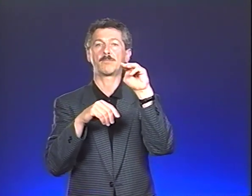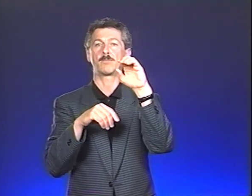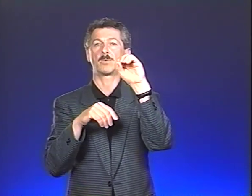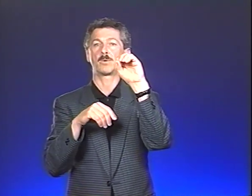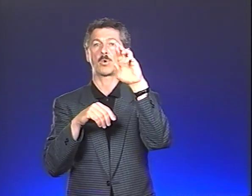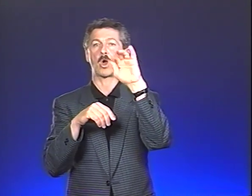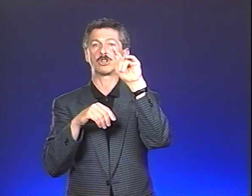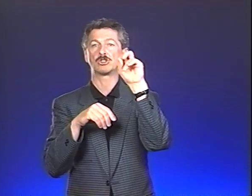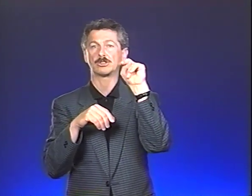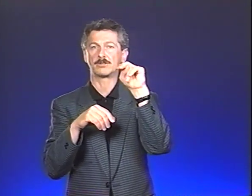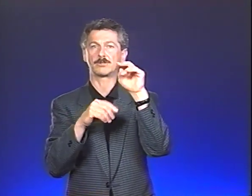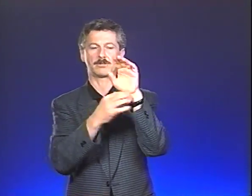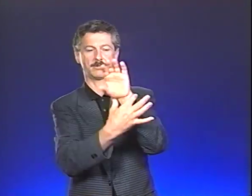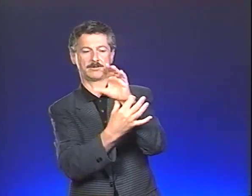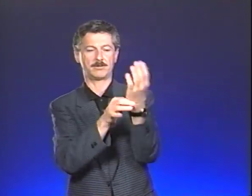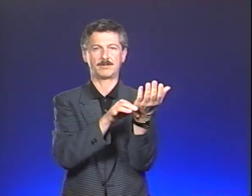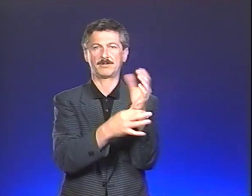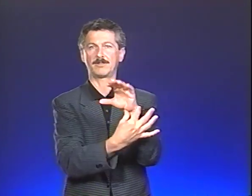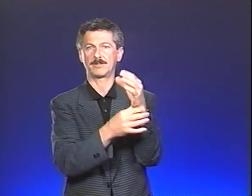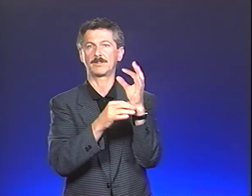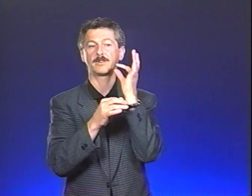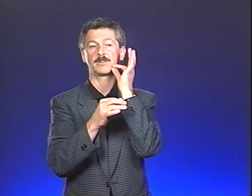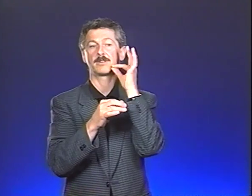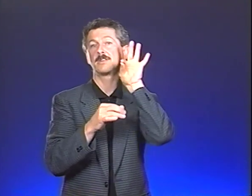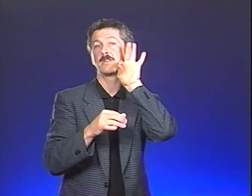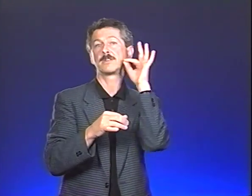movement, palm orientation,